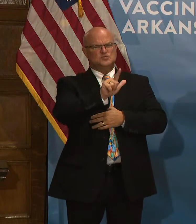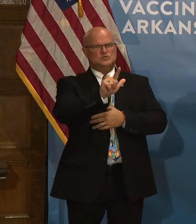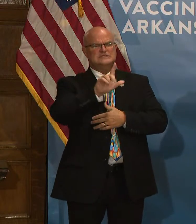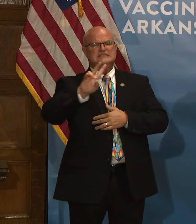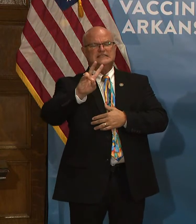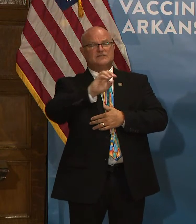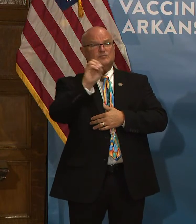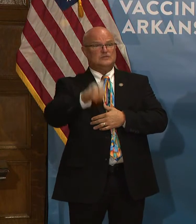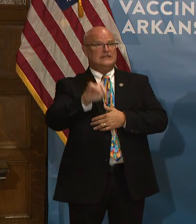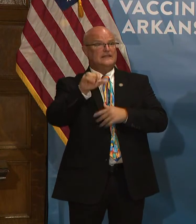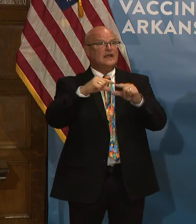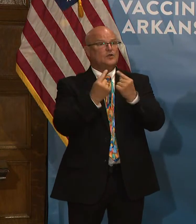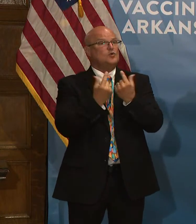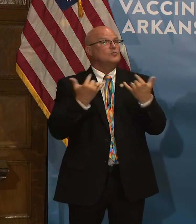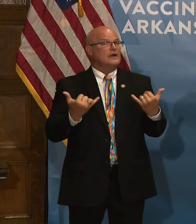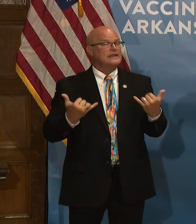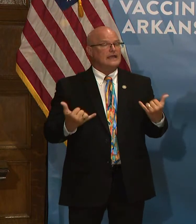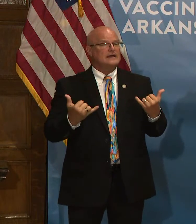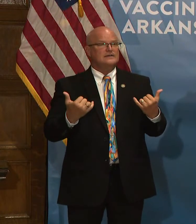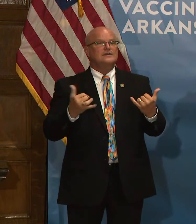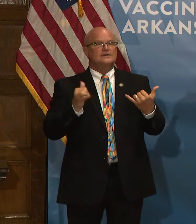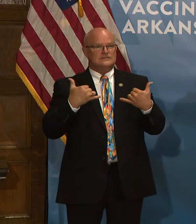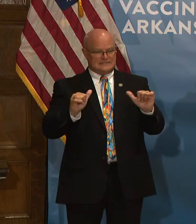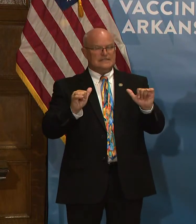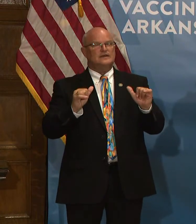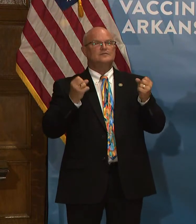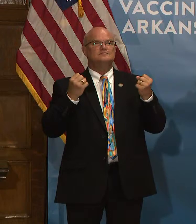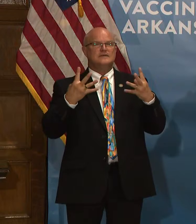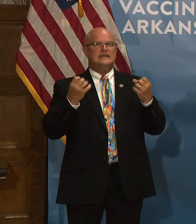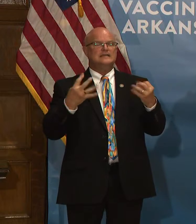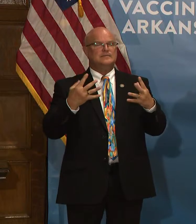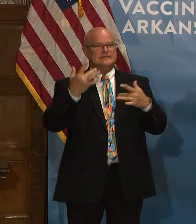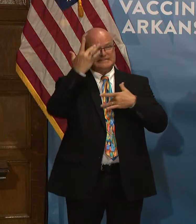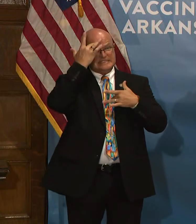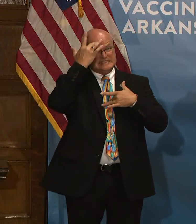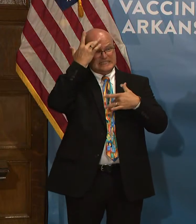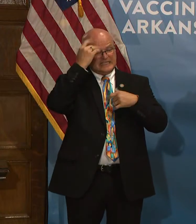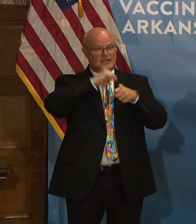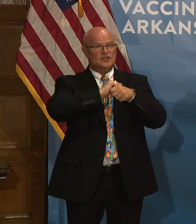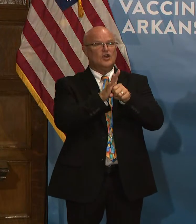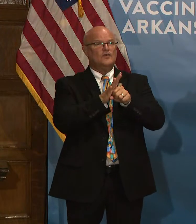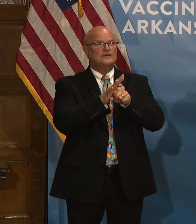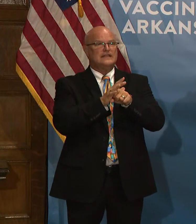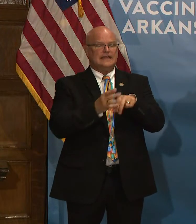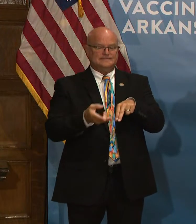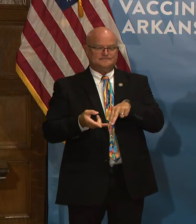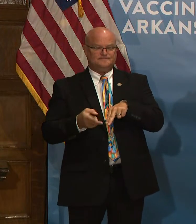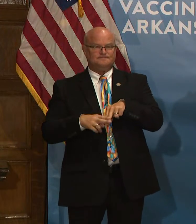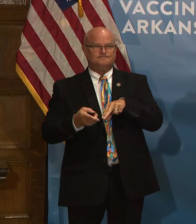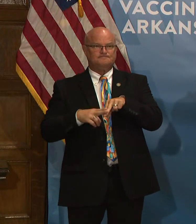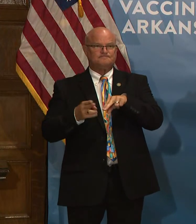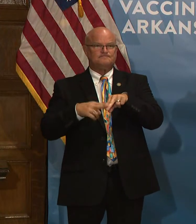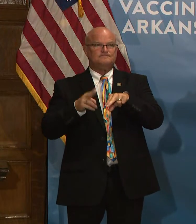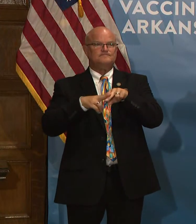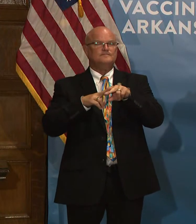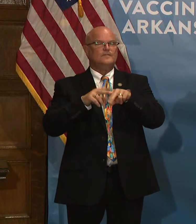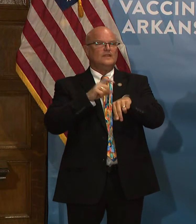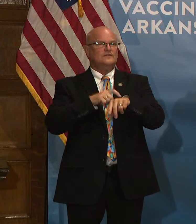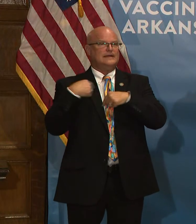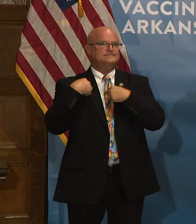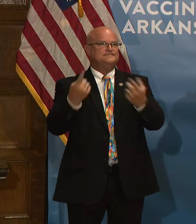27% of that group at this time, so they're still contributing to it. The cases are decreasing overall over